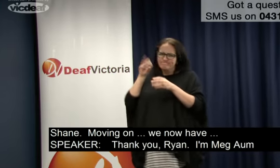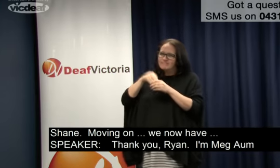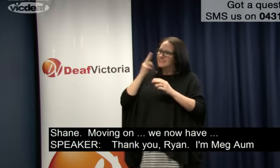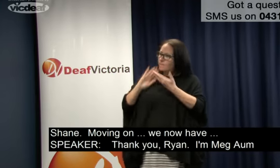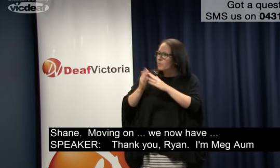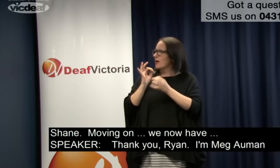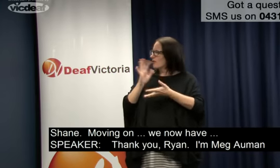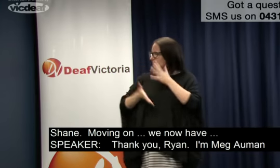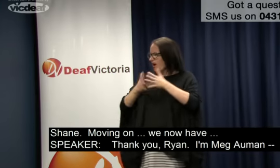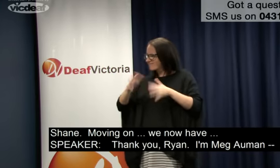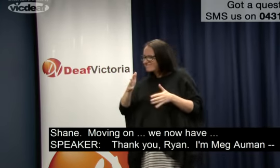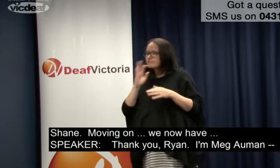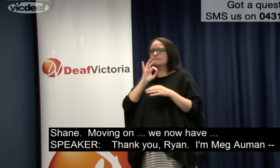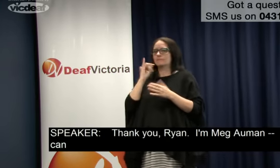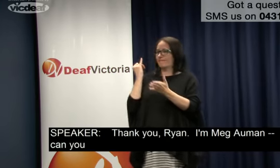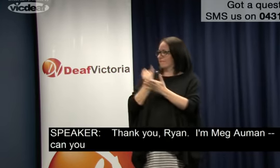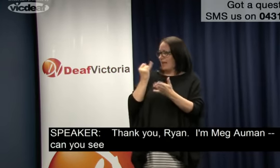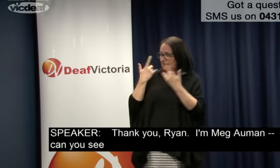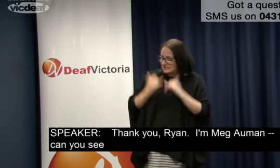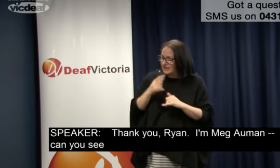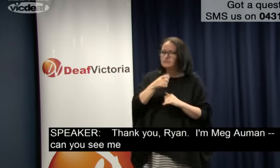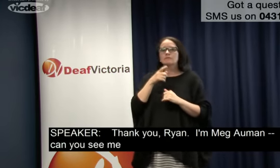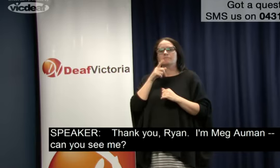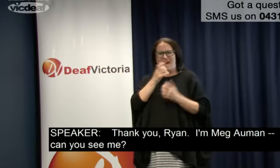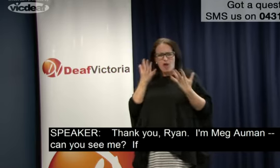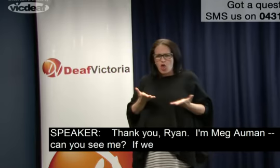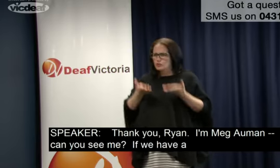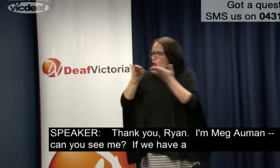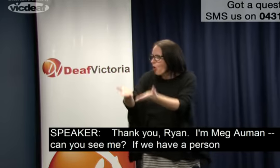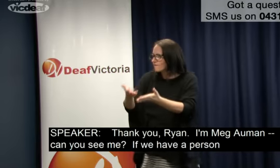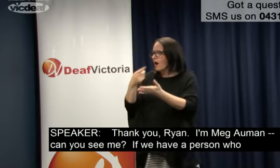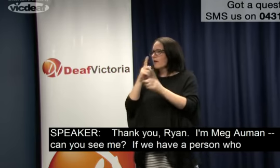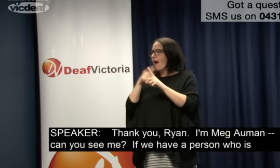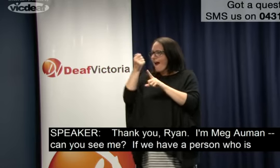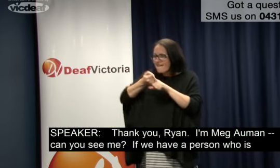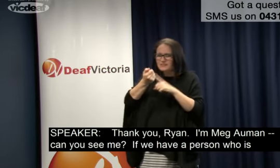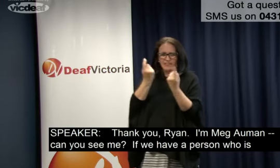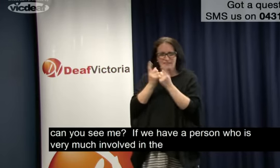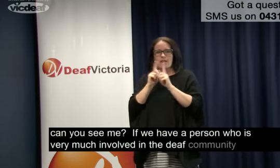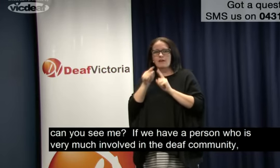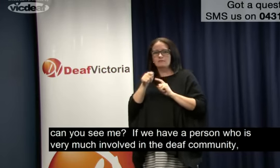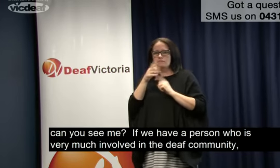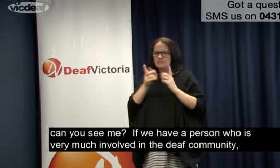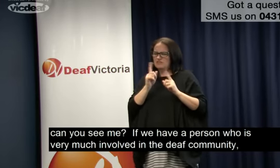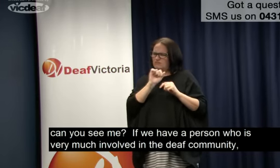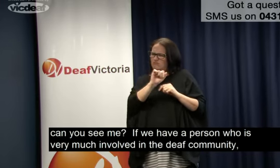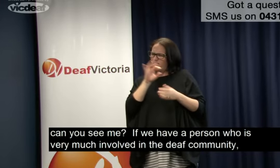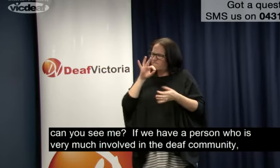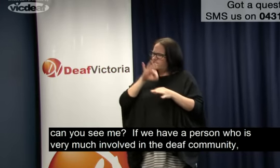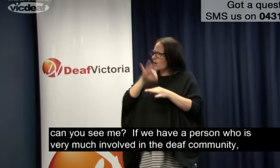If you have a person who's very much involved in the deaf community, who's oral, who's not proficient with